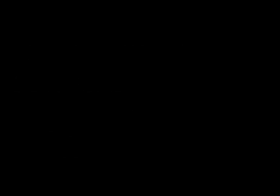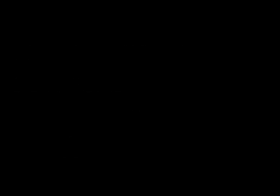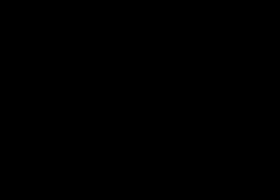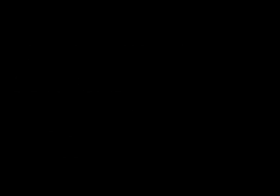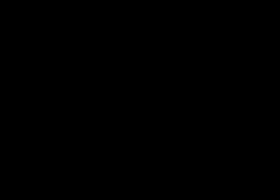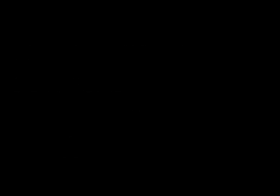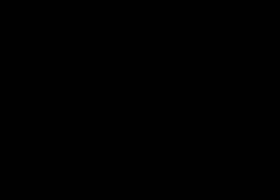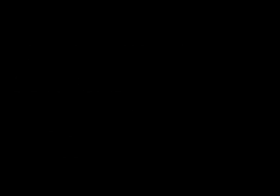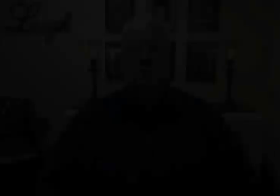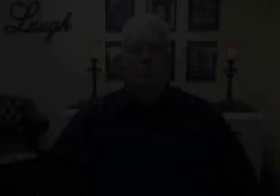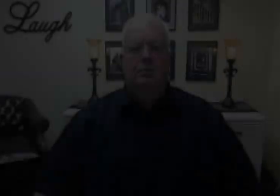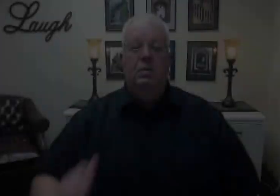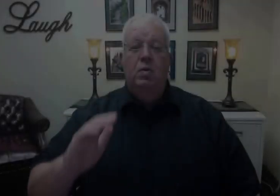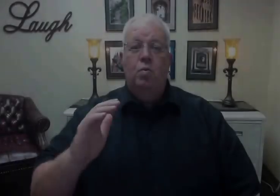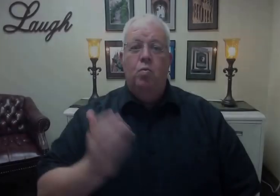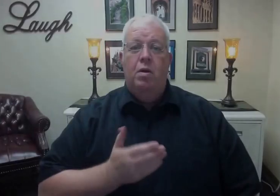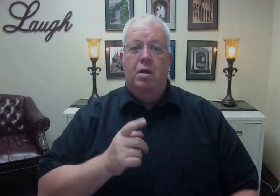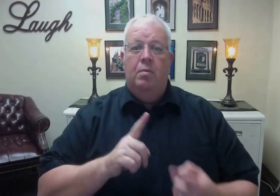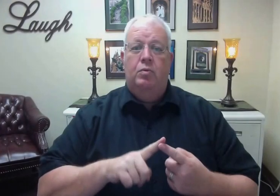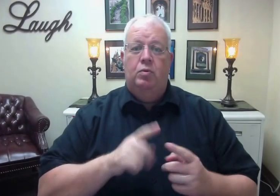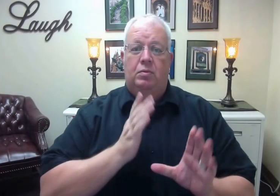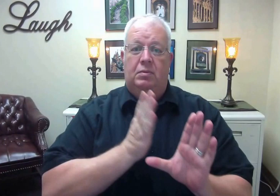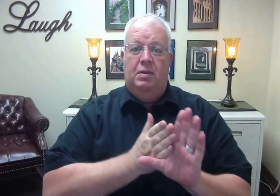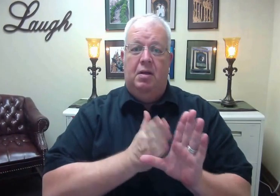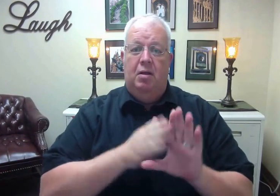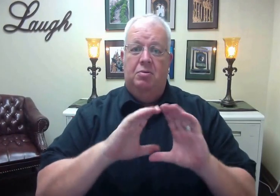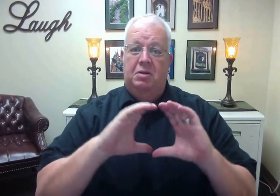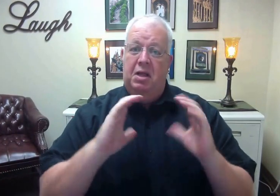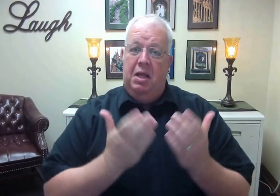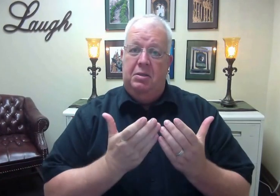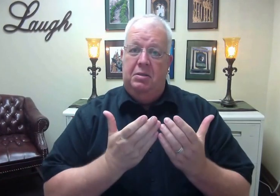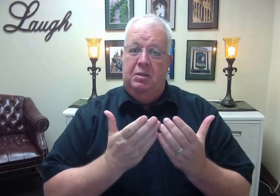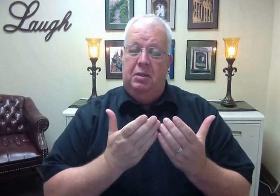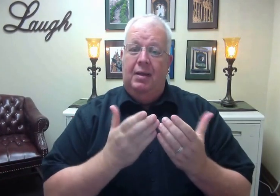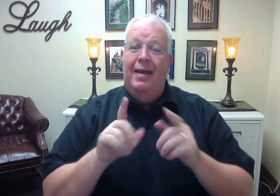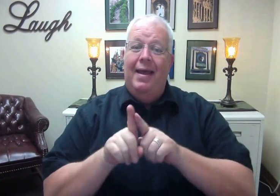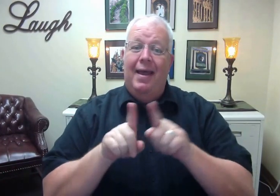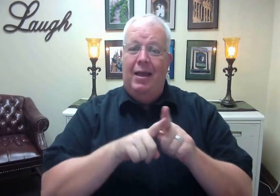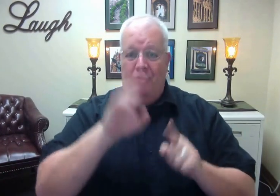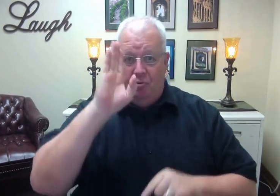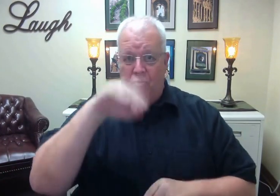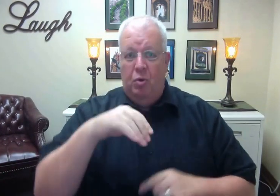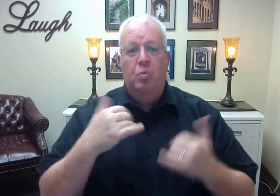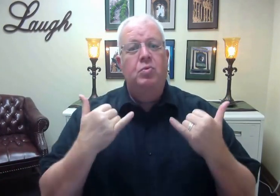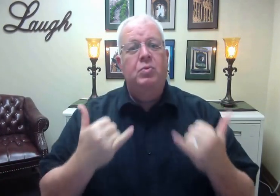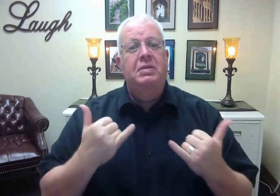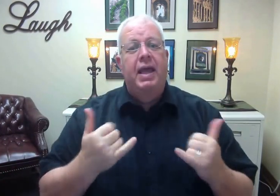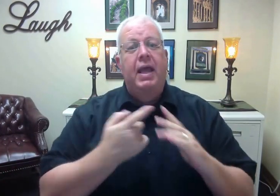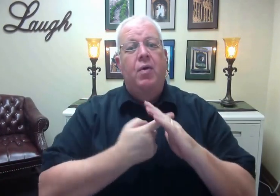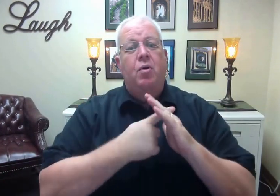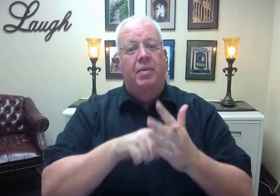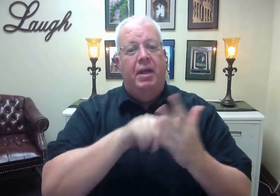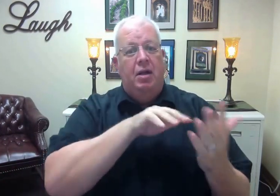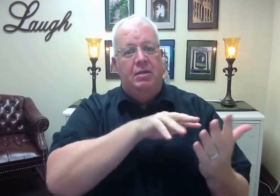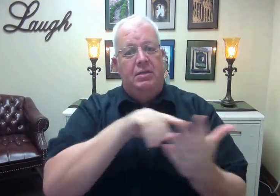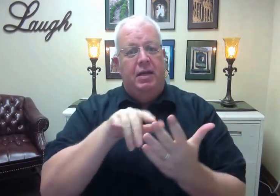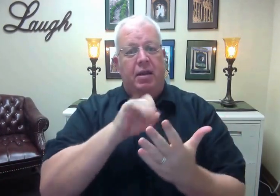Welcome to psychology class. As you know, today we will begin our study